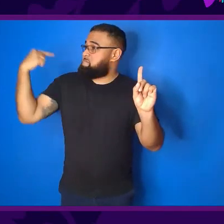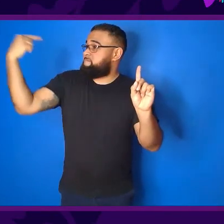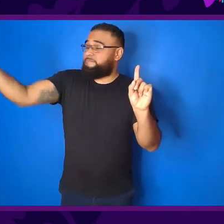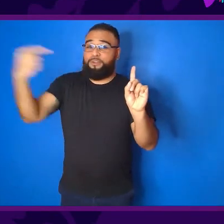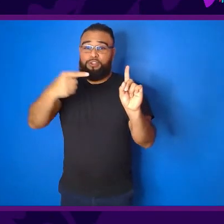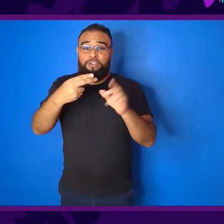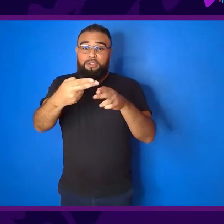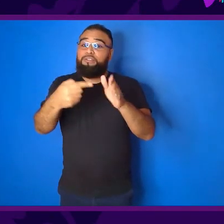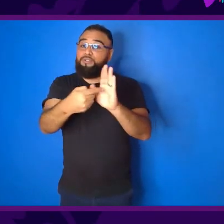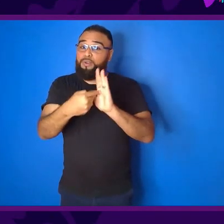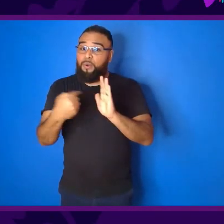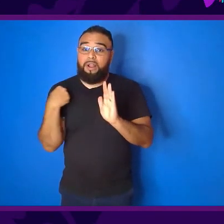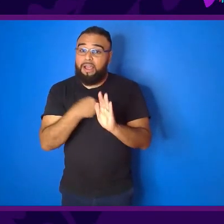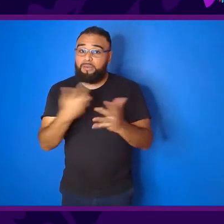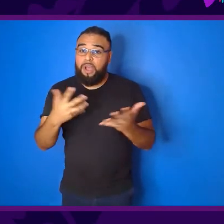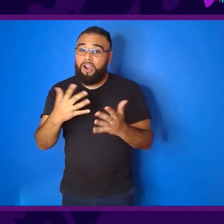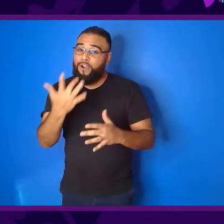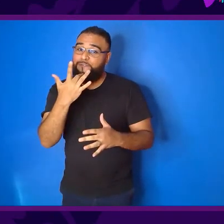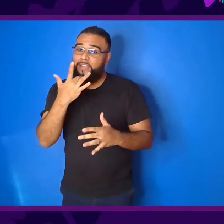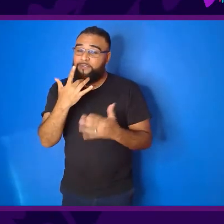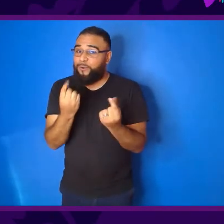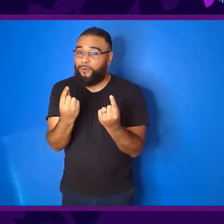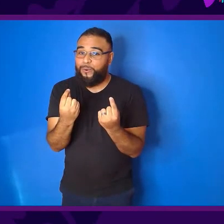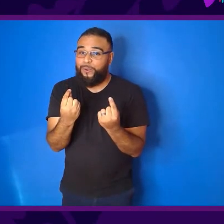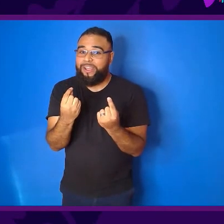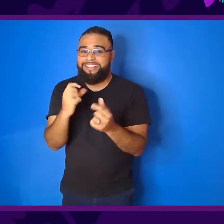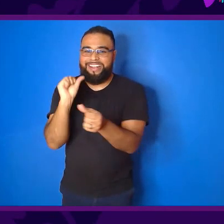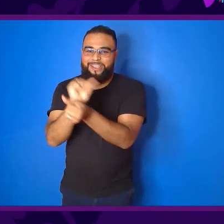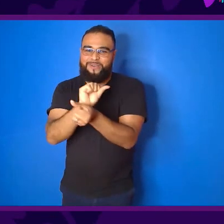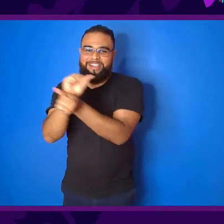arrested. Please welcome Jane Fonda.